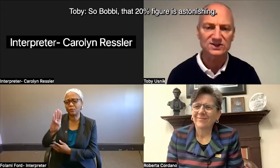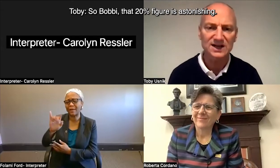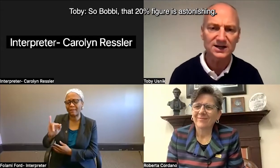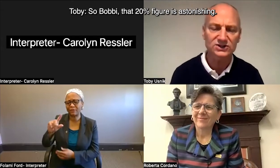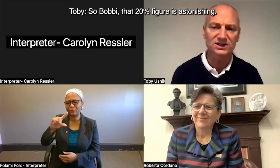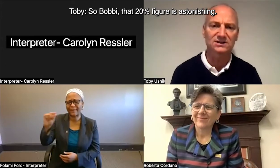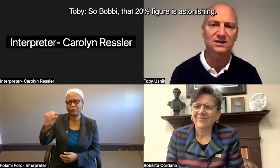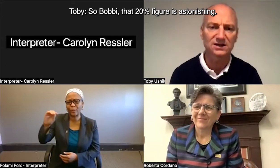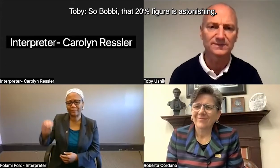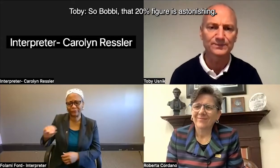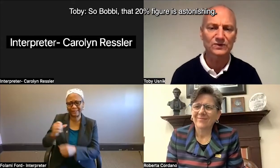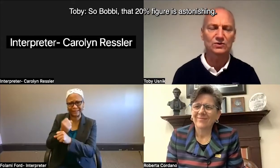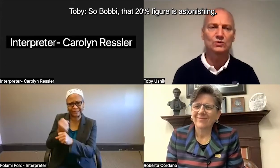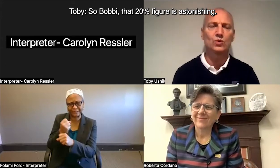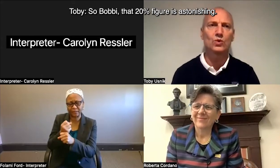figure is astonishing.